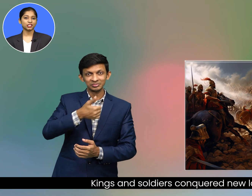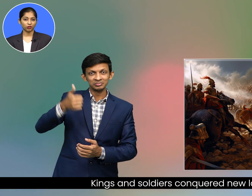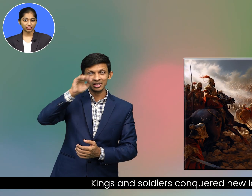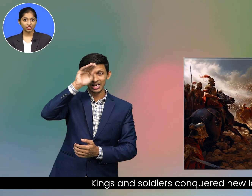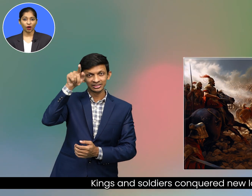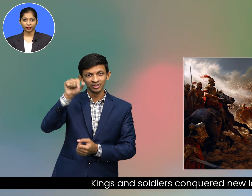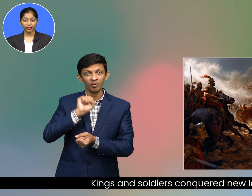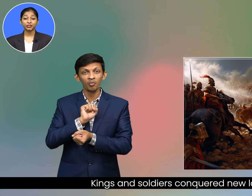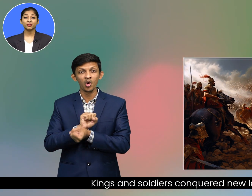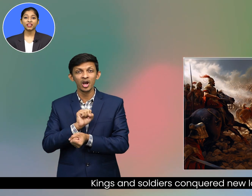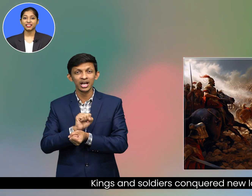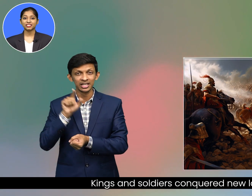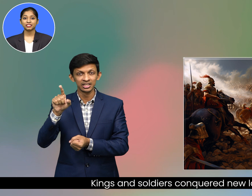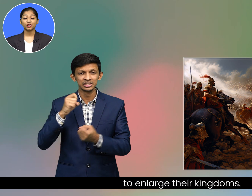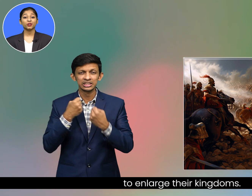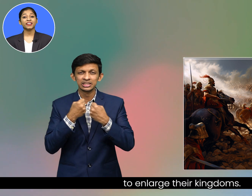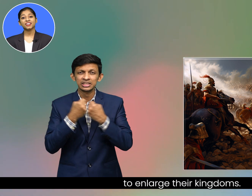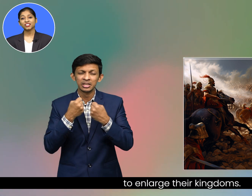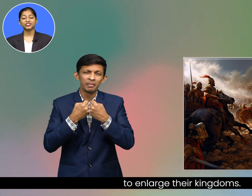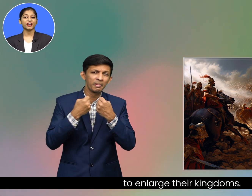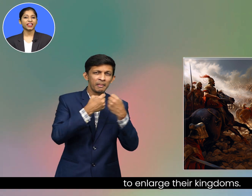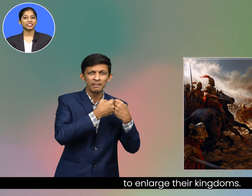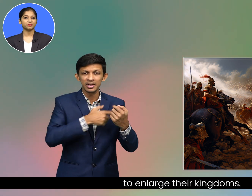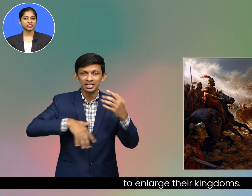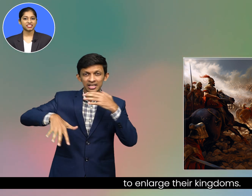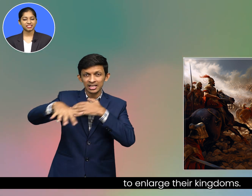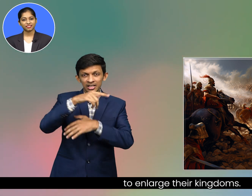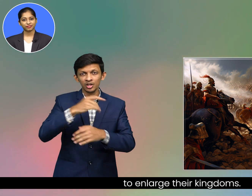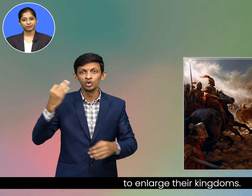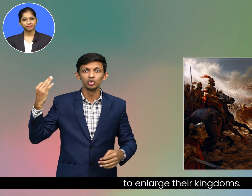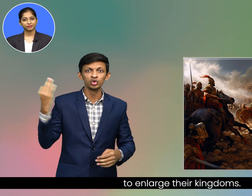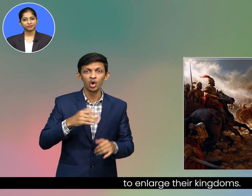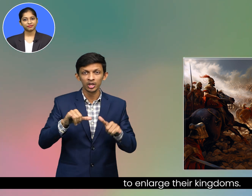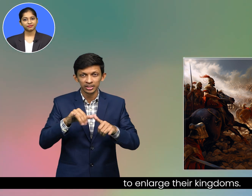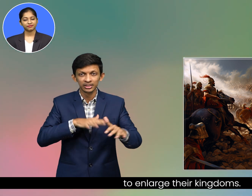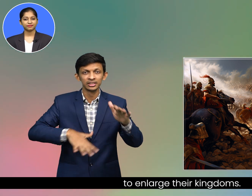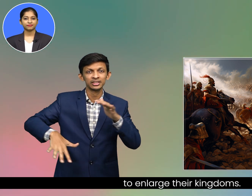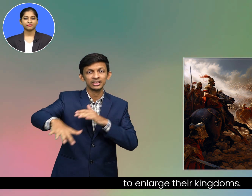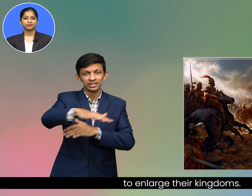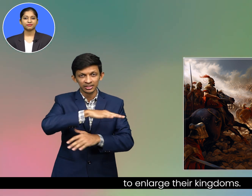Kings and soldiers conquered new lands to enlarge their kingdoms.